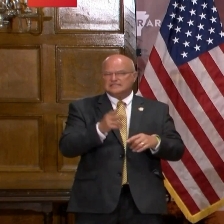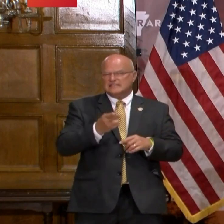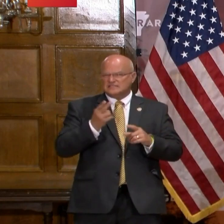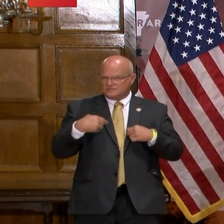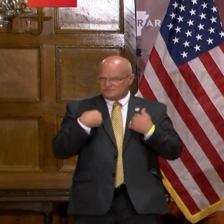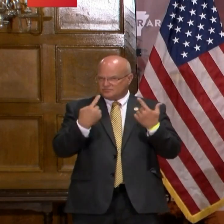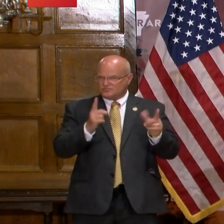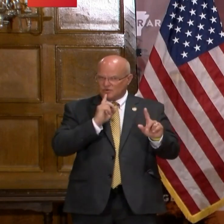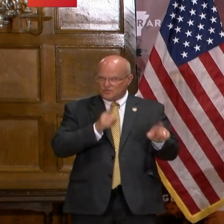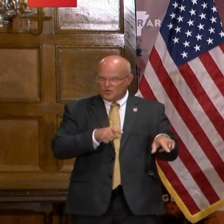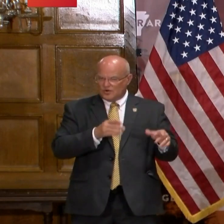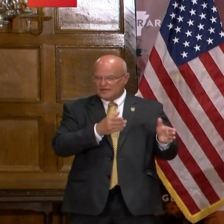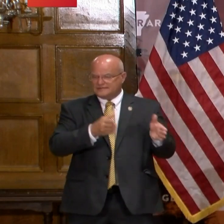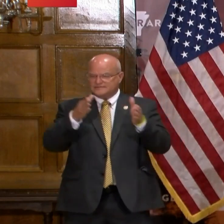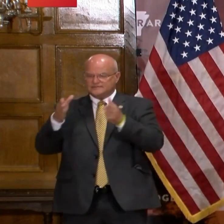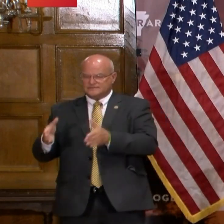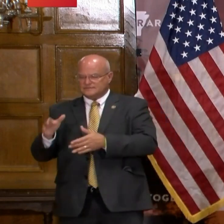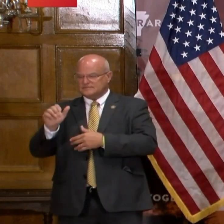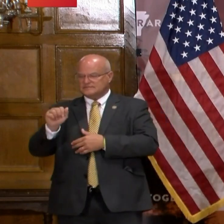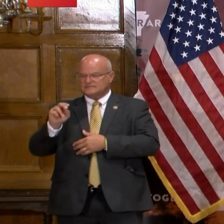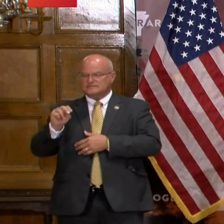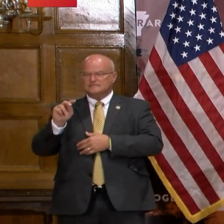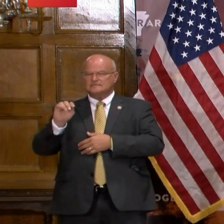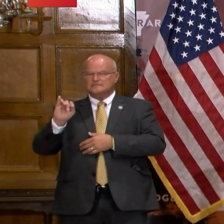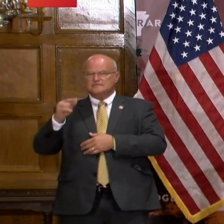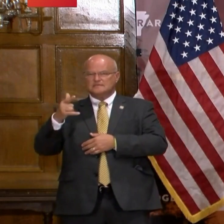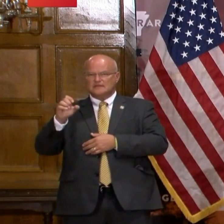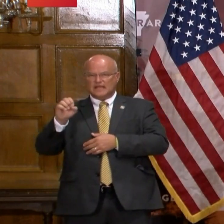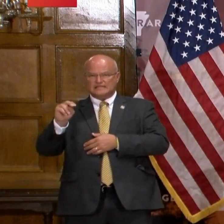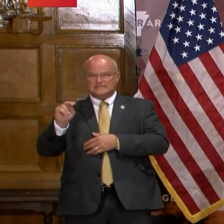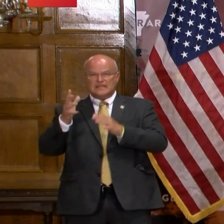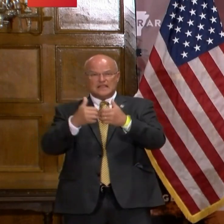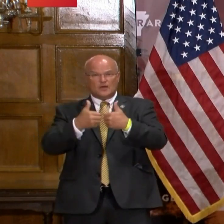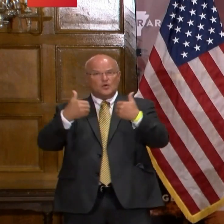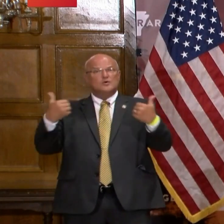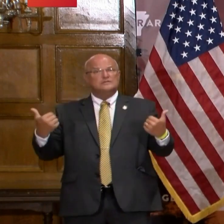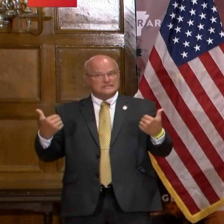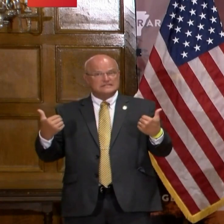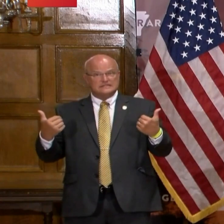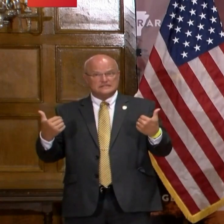historically reported on and our antigen test that will be separately